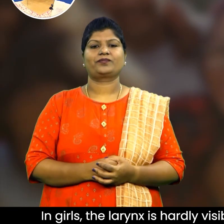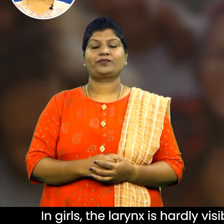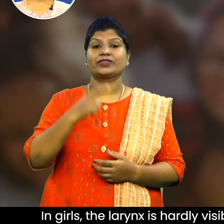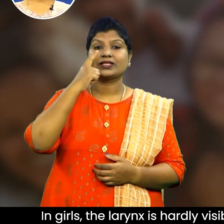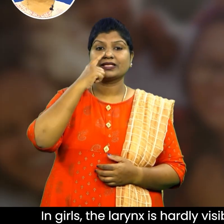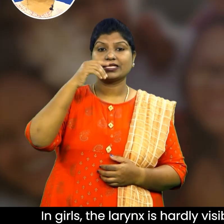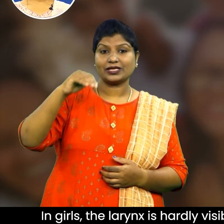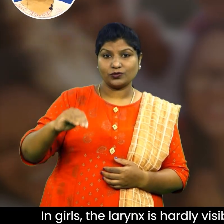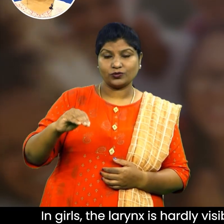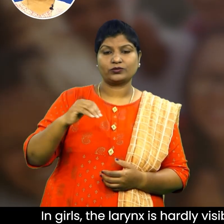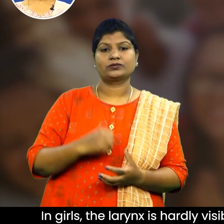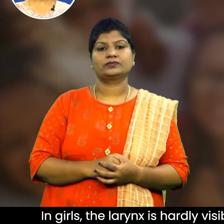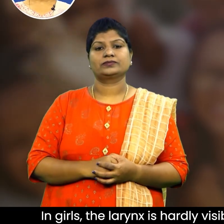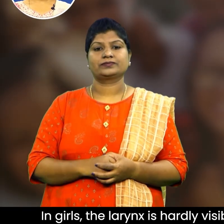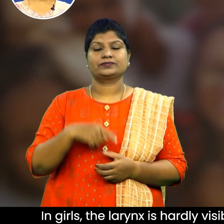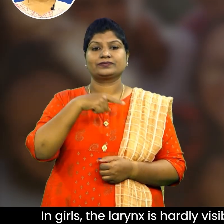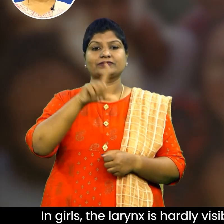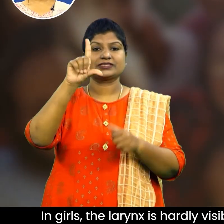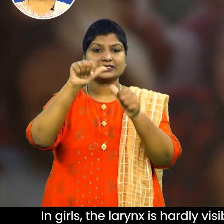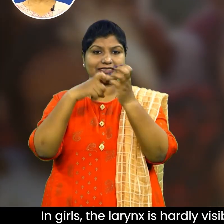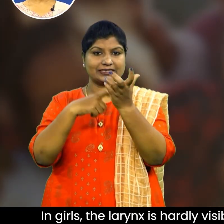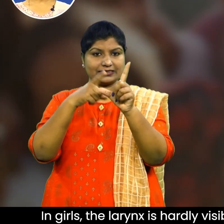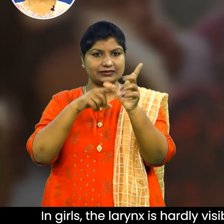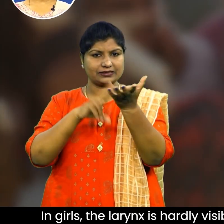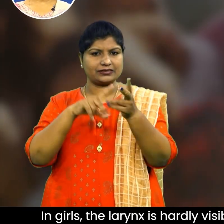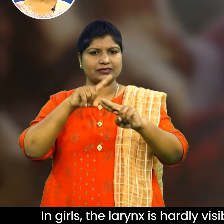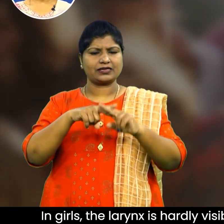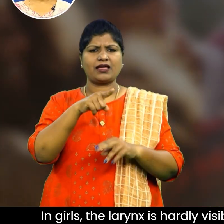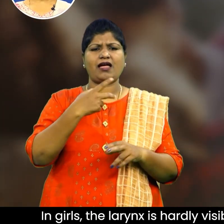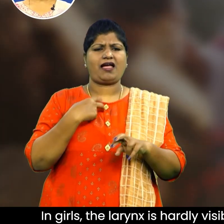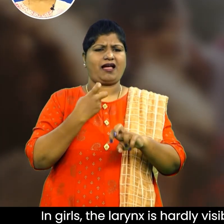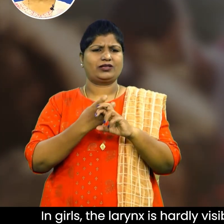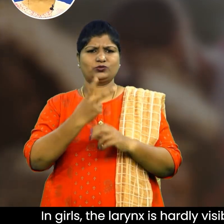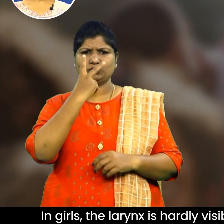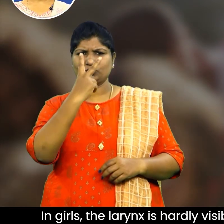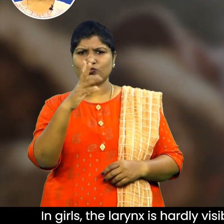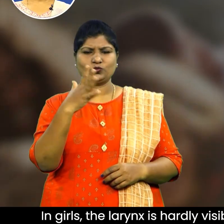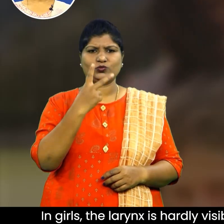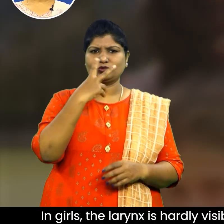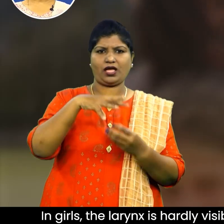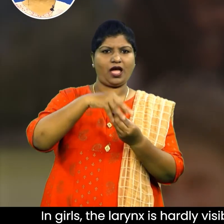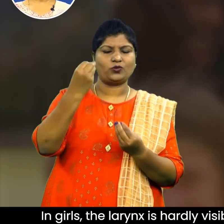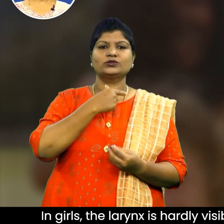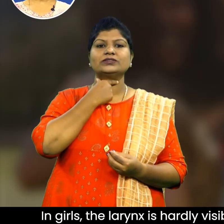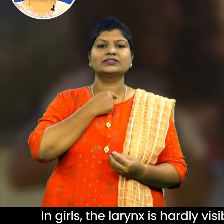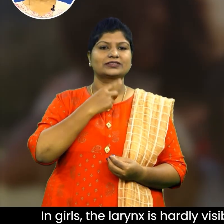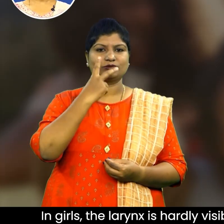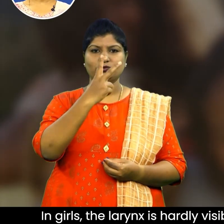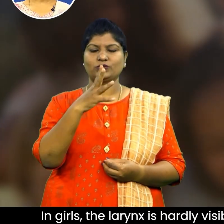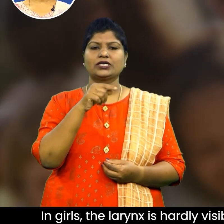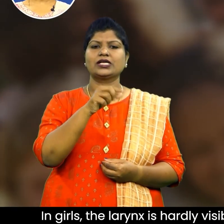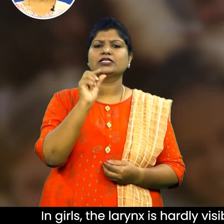In girls, the larynx is hardly visible from the outside because of